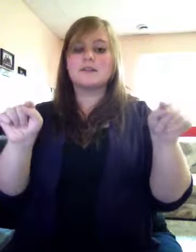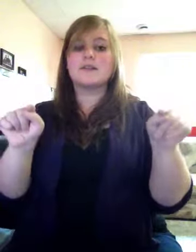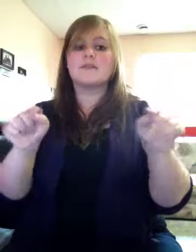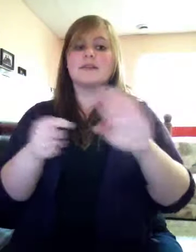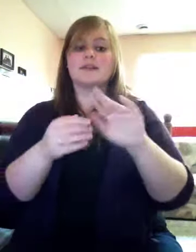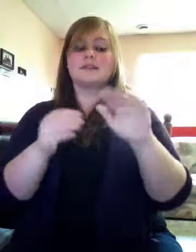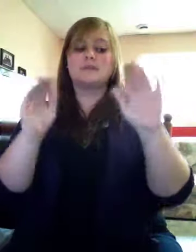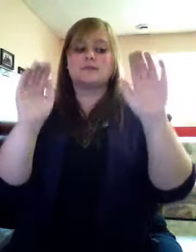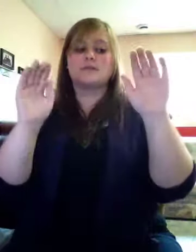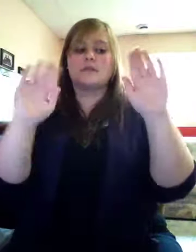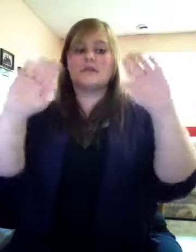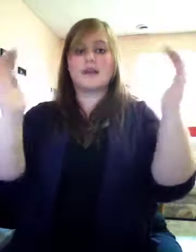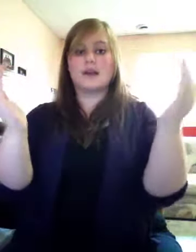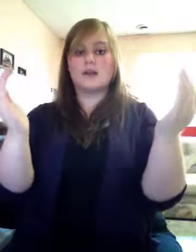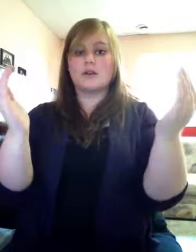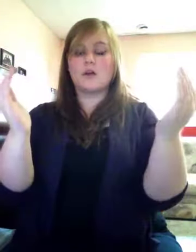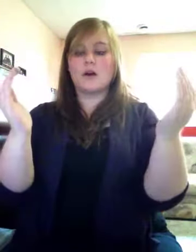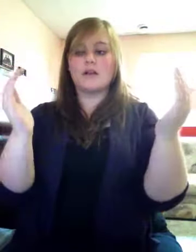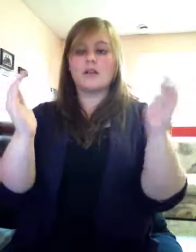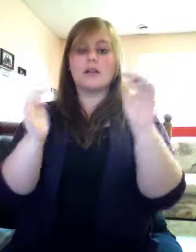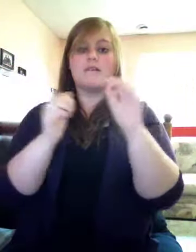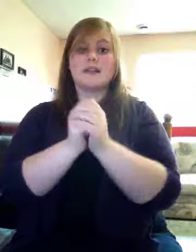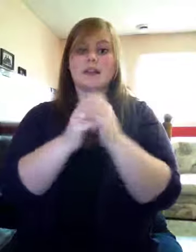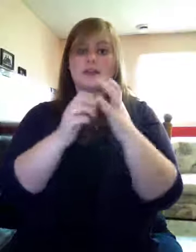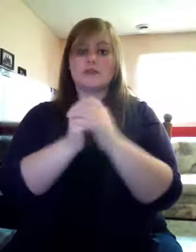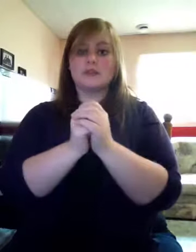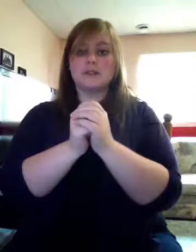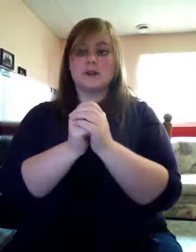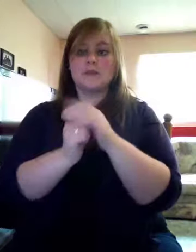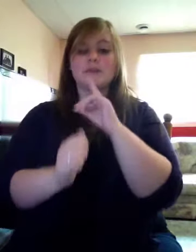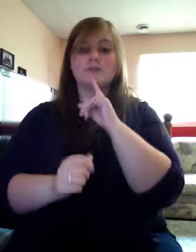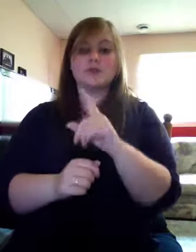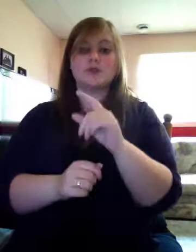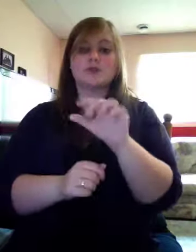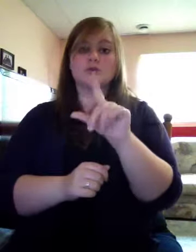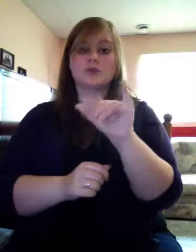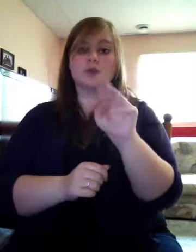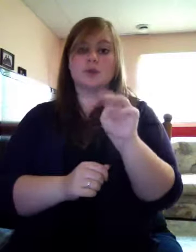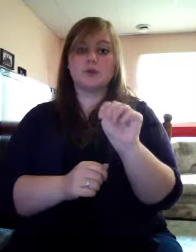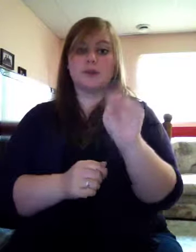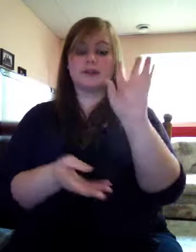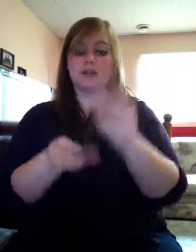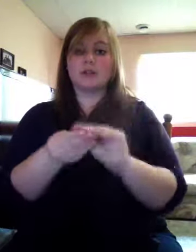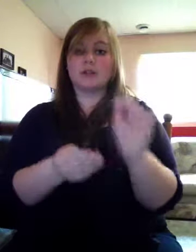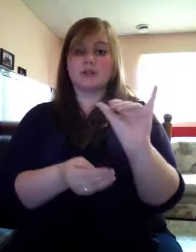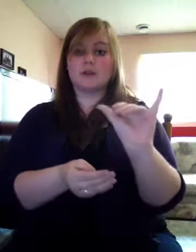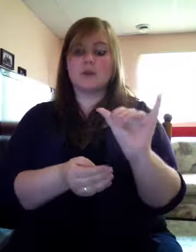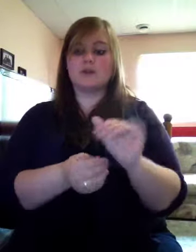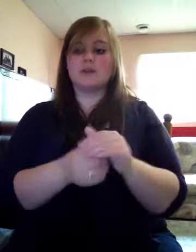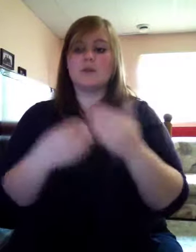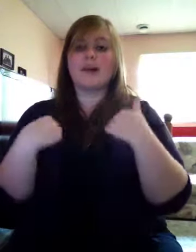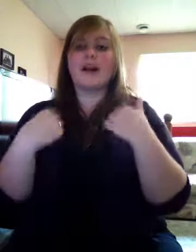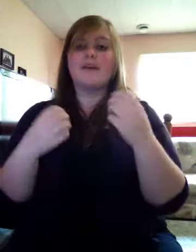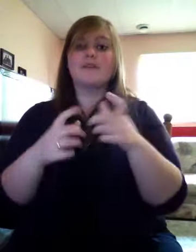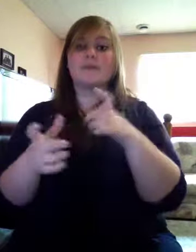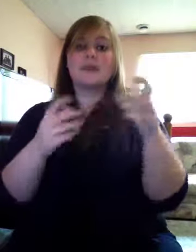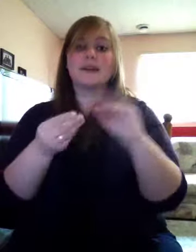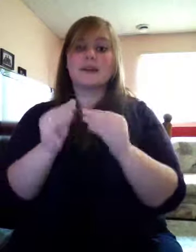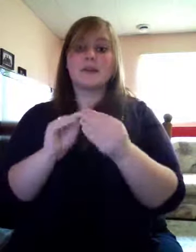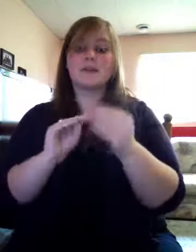this abdominal aortic aneurysm, in addition to the true lumen, and we get an outstanding number of 8 by 8 centimeters on this